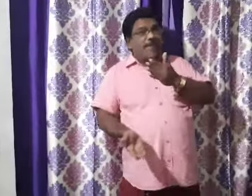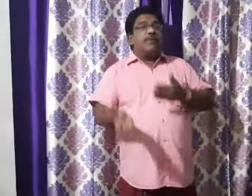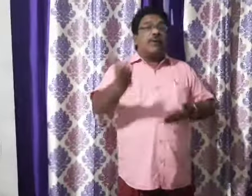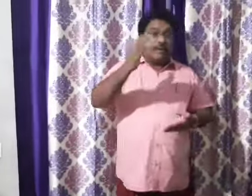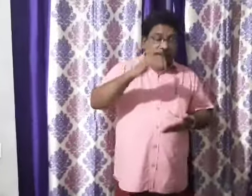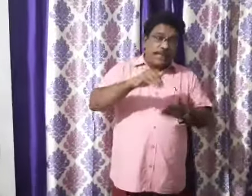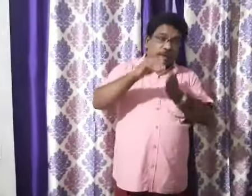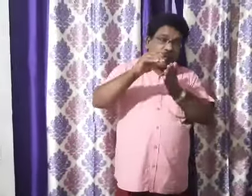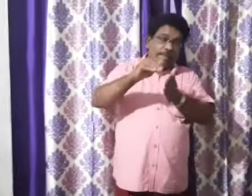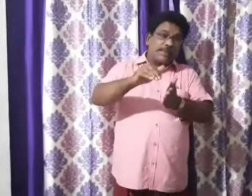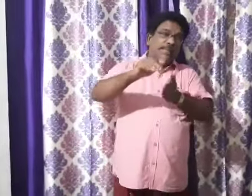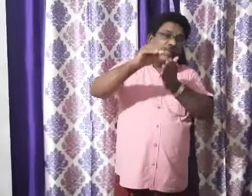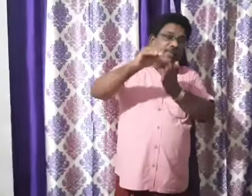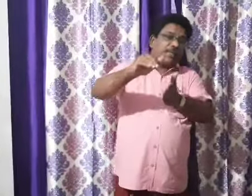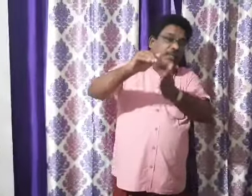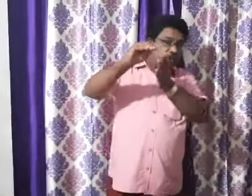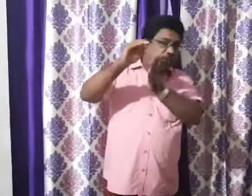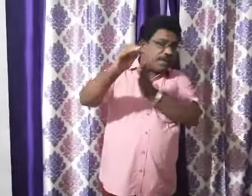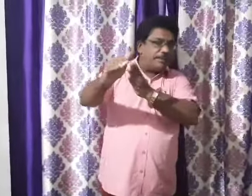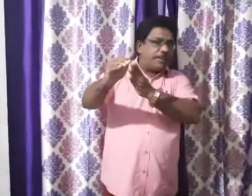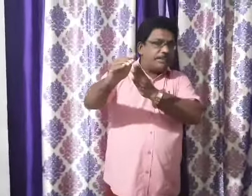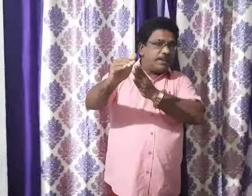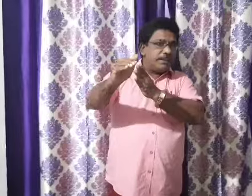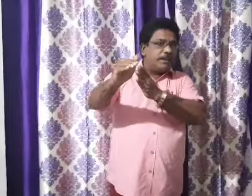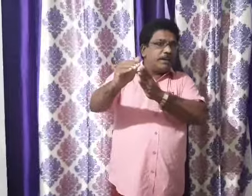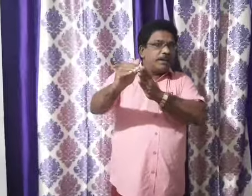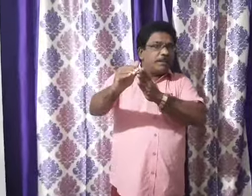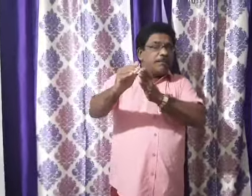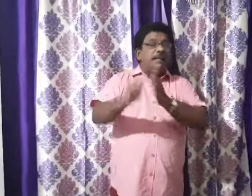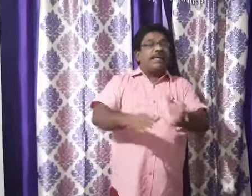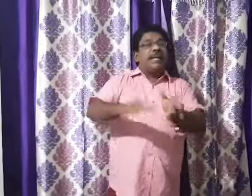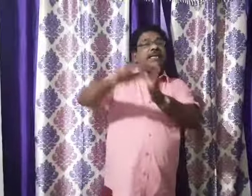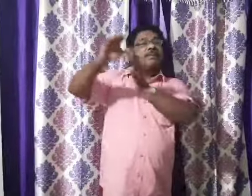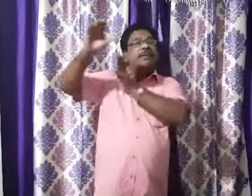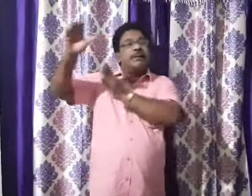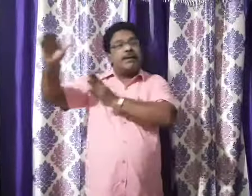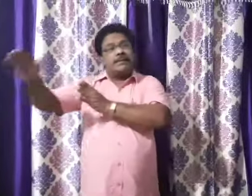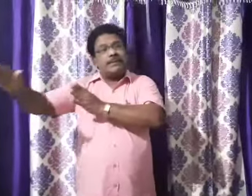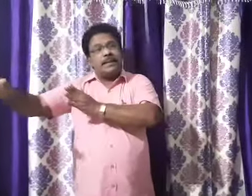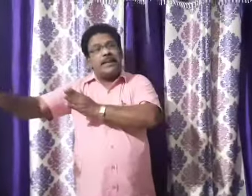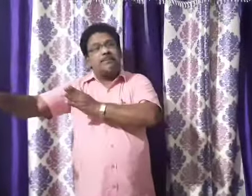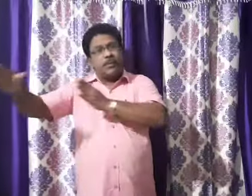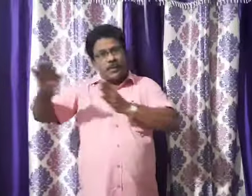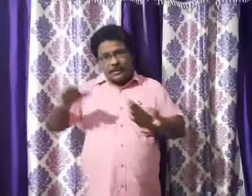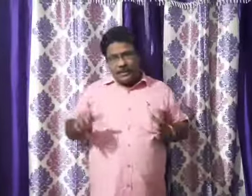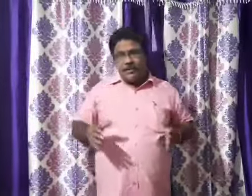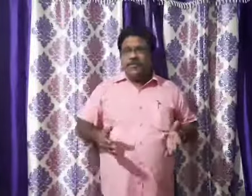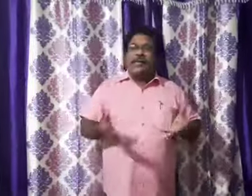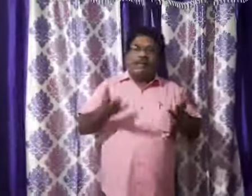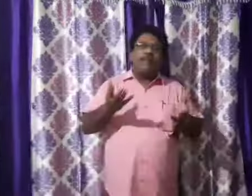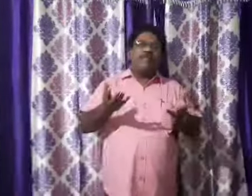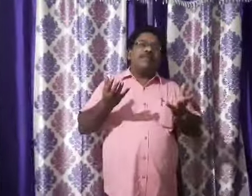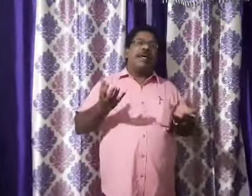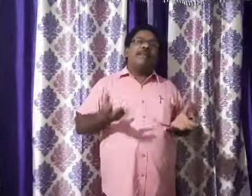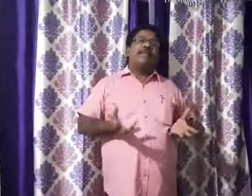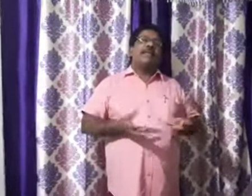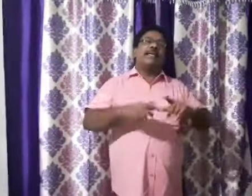a worker requires the service of 5 people, but 8 people are employed. For example, in a family there are